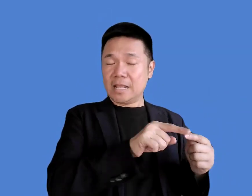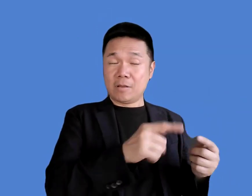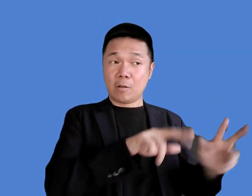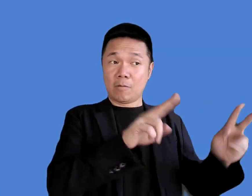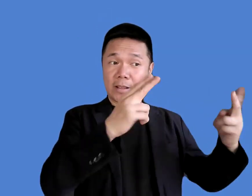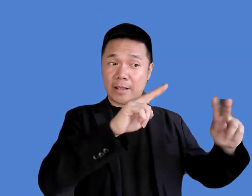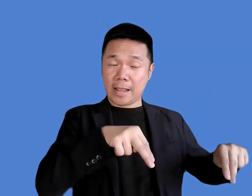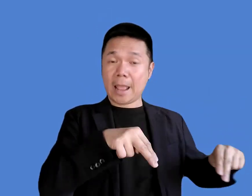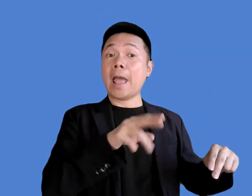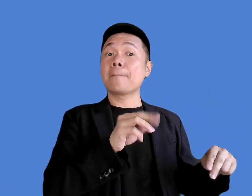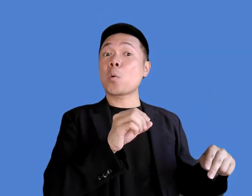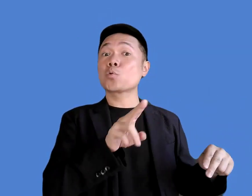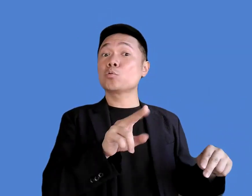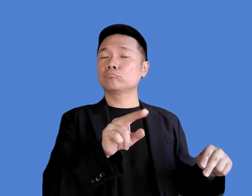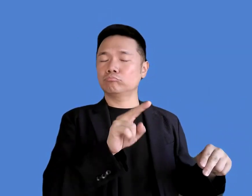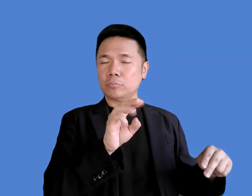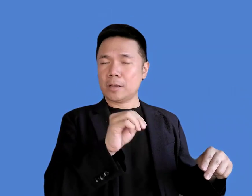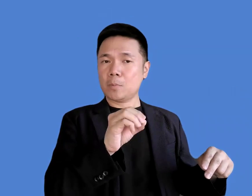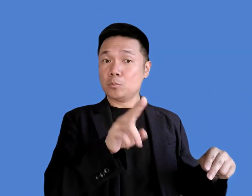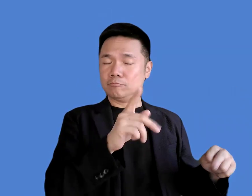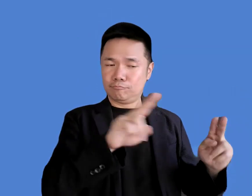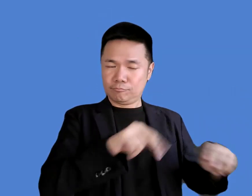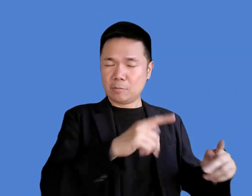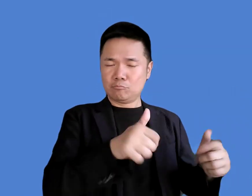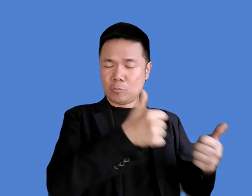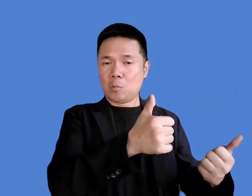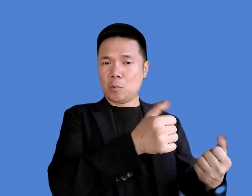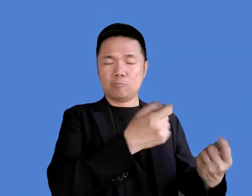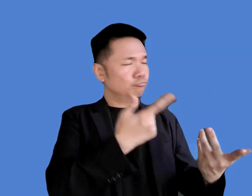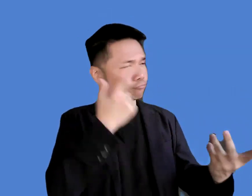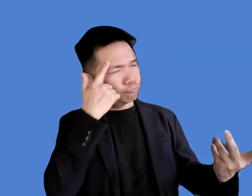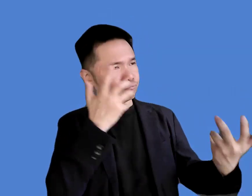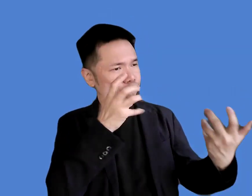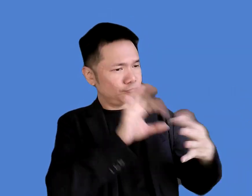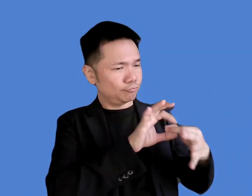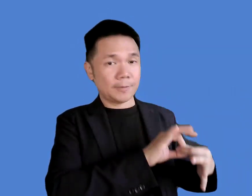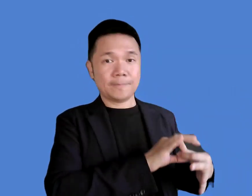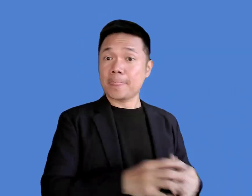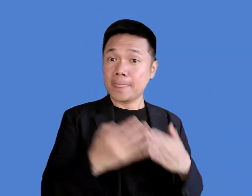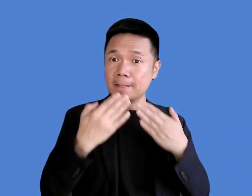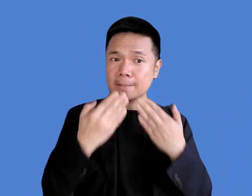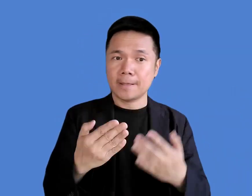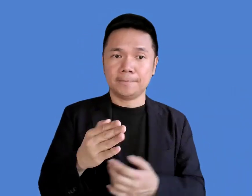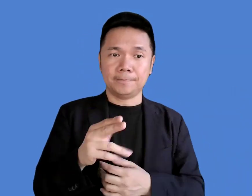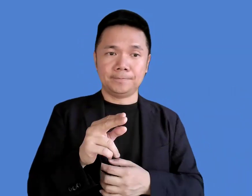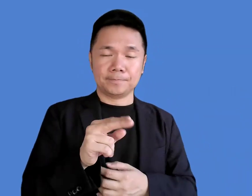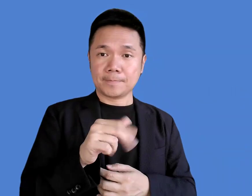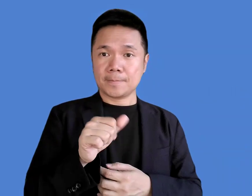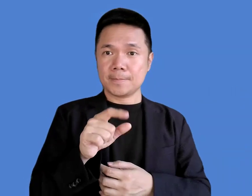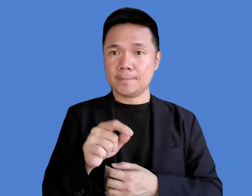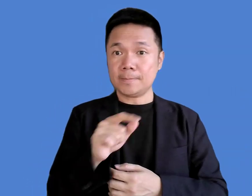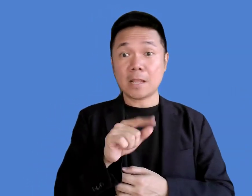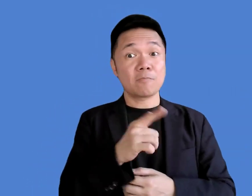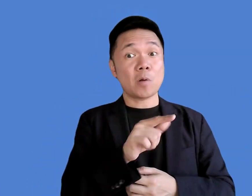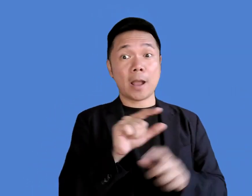with in the last few years. Thank you, Ned. That was fantastic start. Since you are very familiar with the SMEs